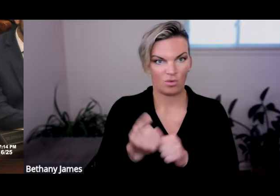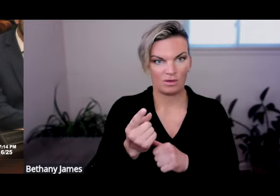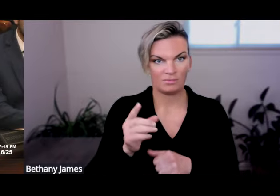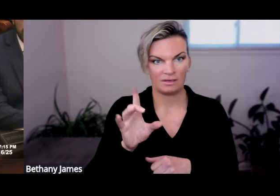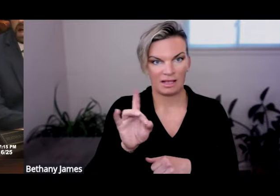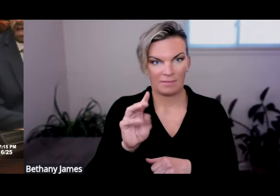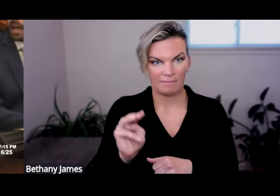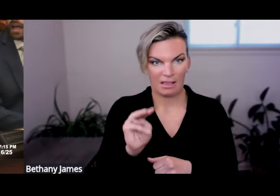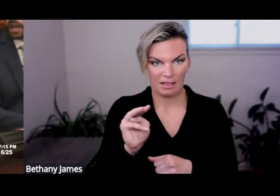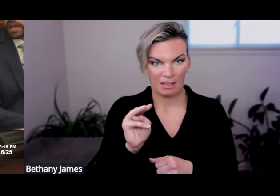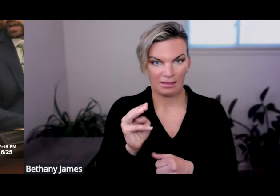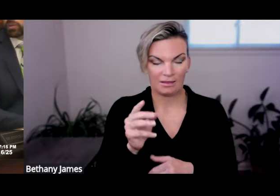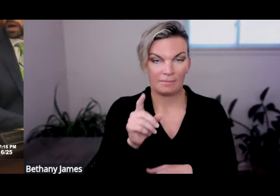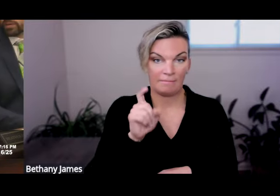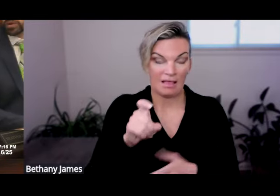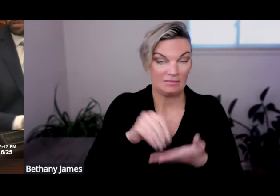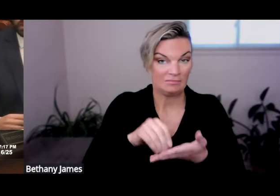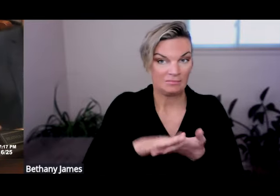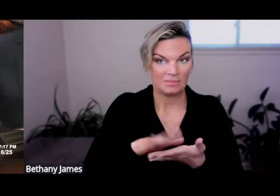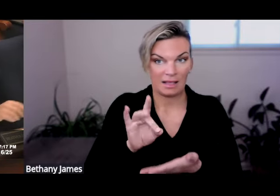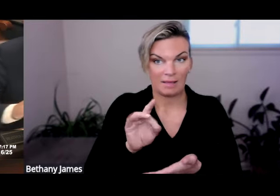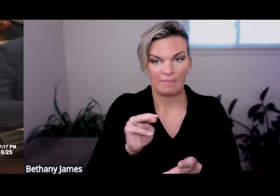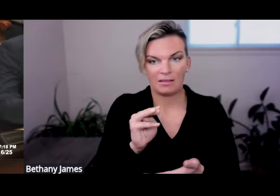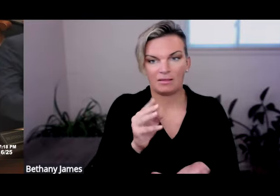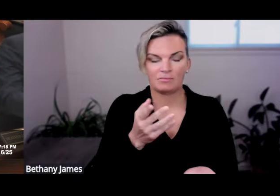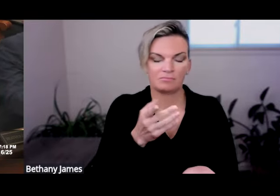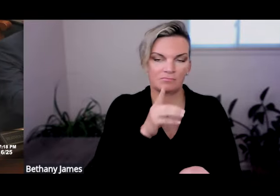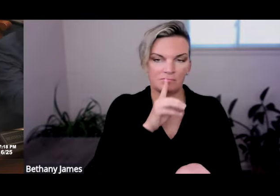the amount, but that this is,